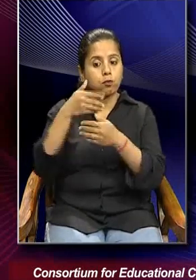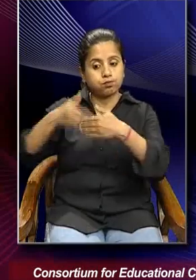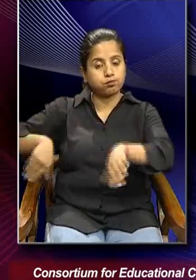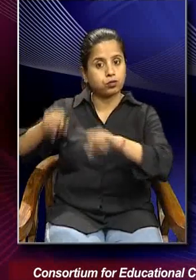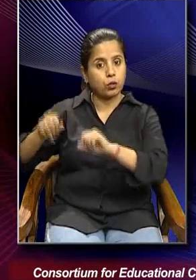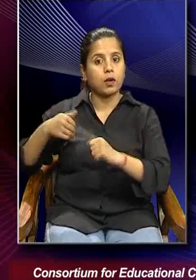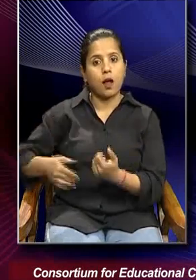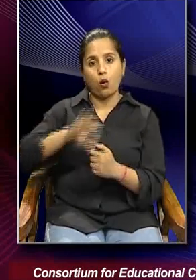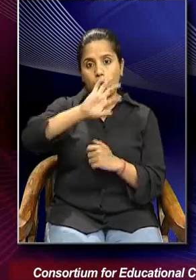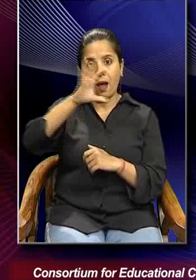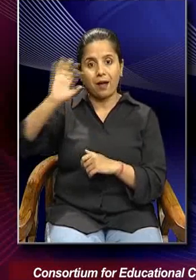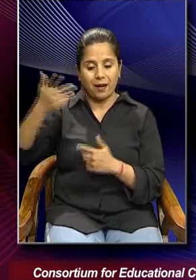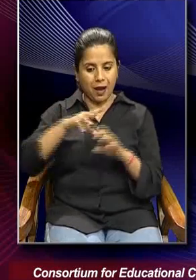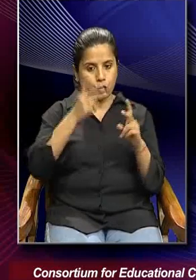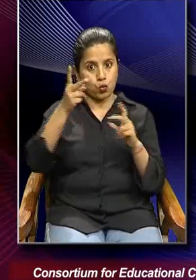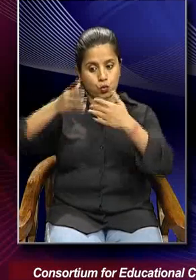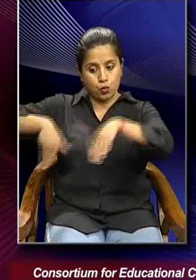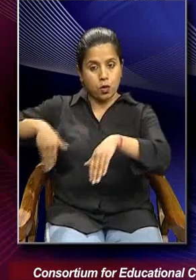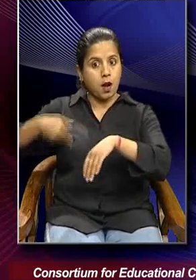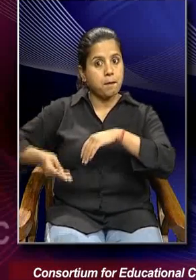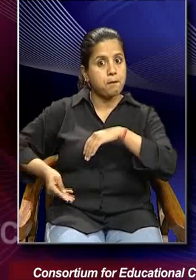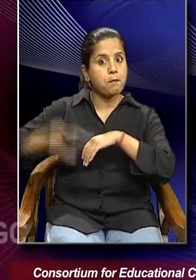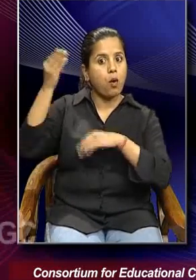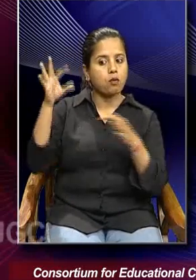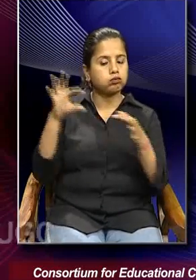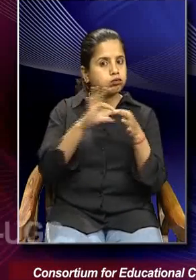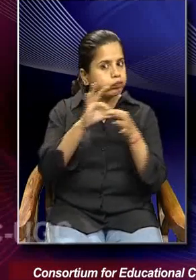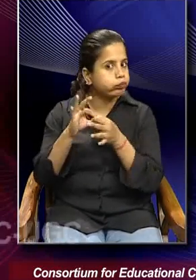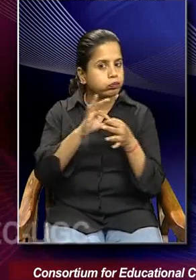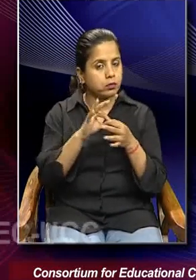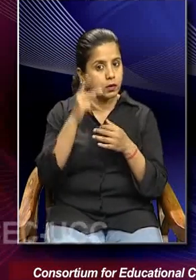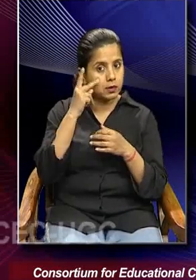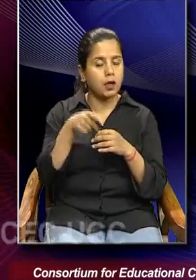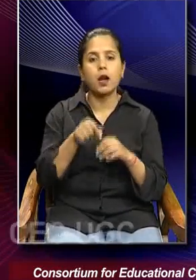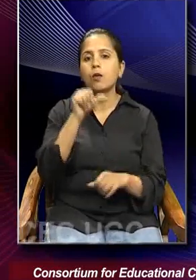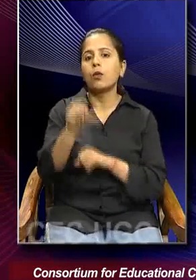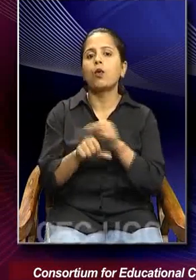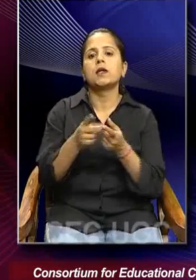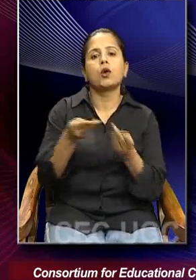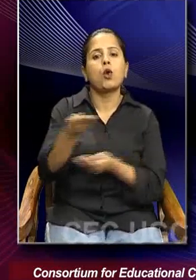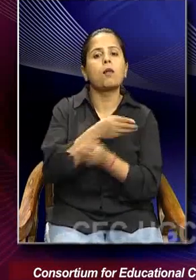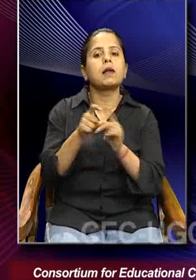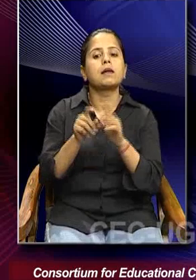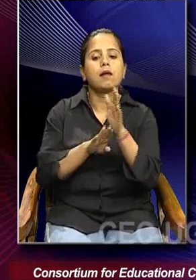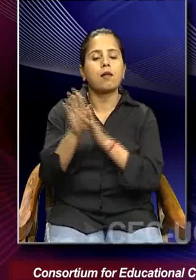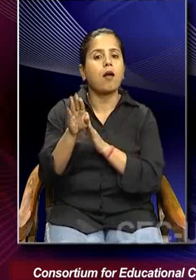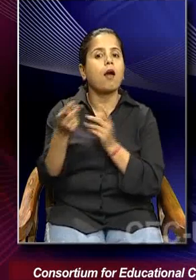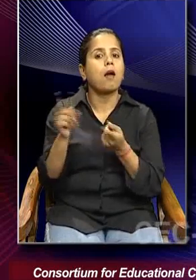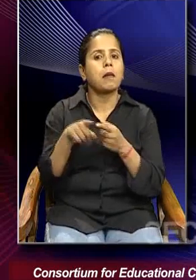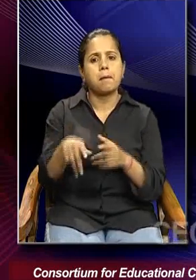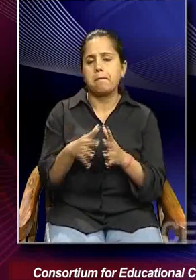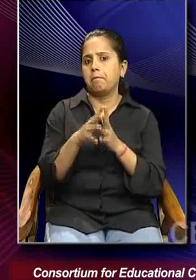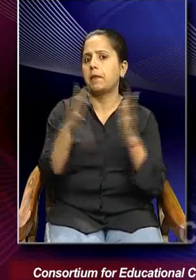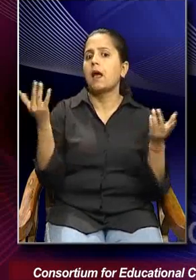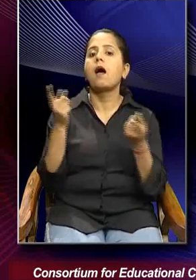between countries became more interconnected, the process of economic development started taking place at a greater